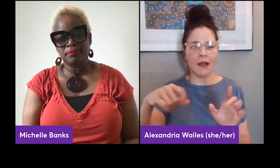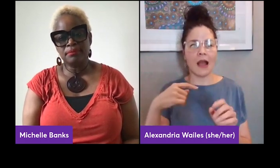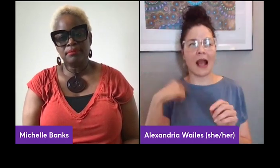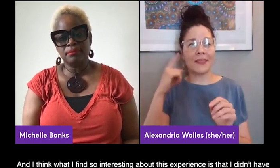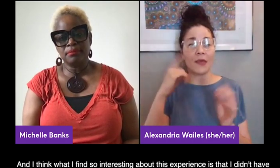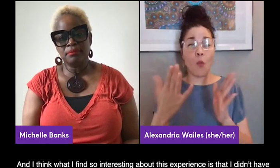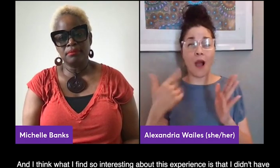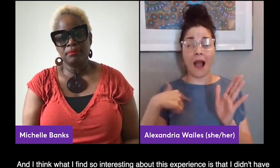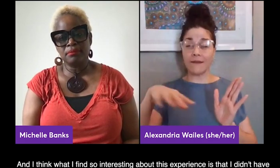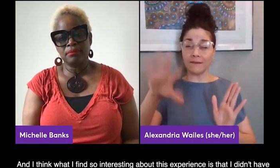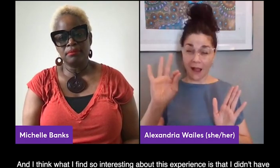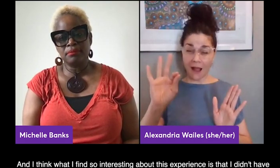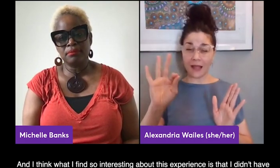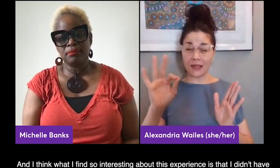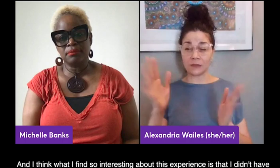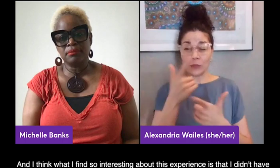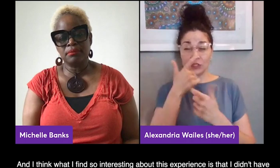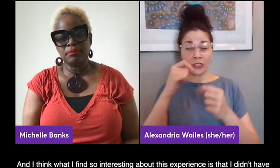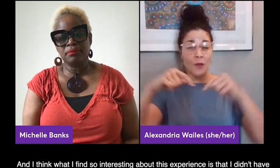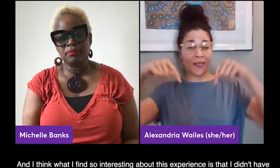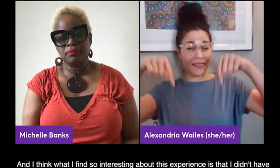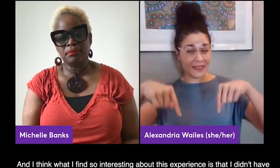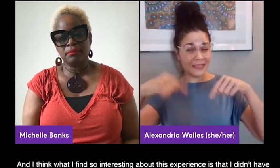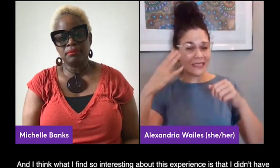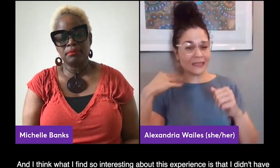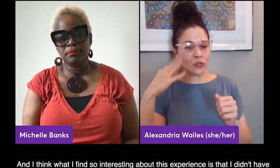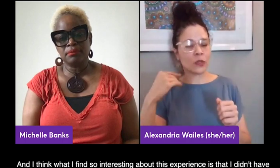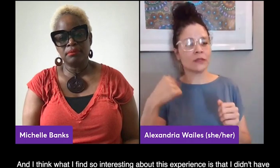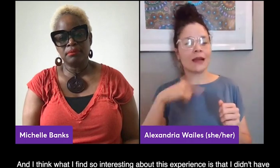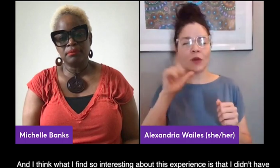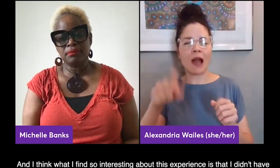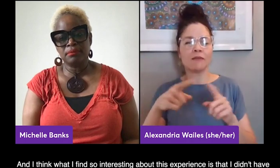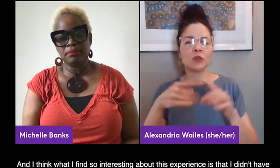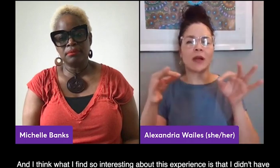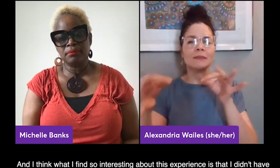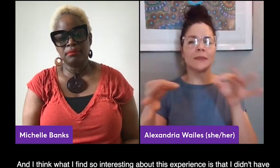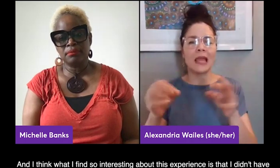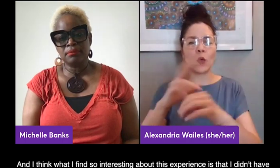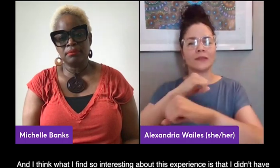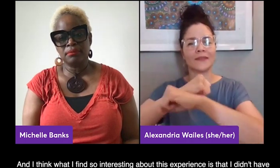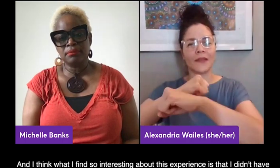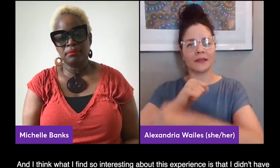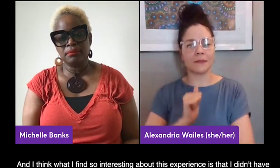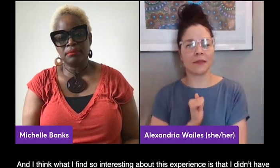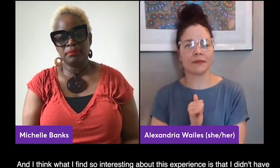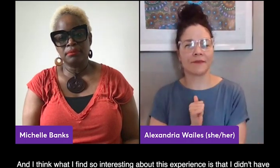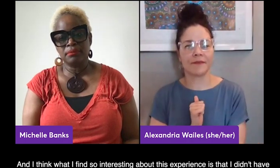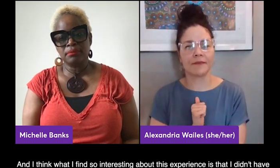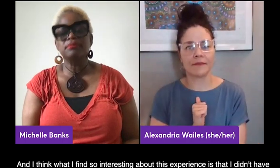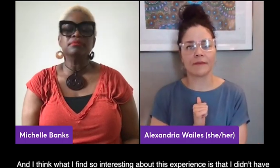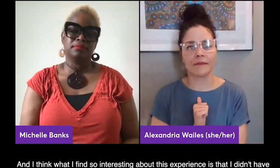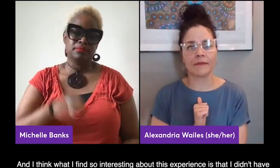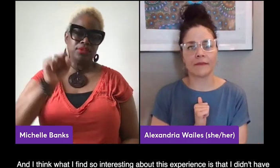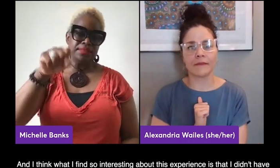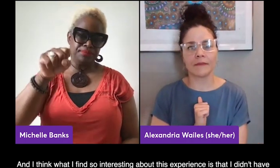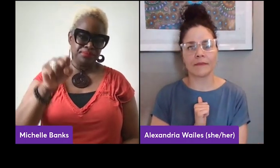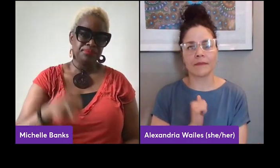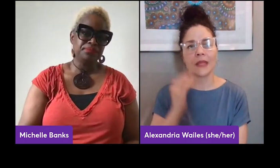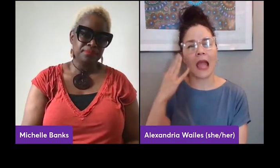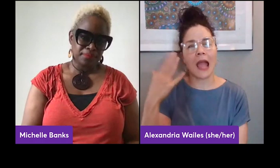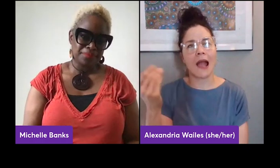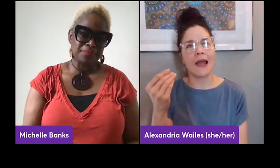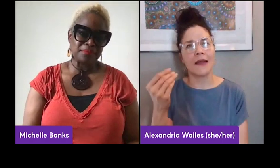And I think what I find so interesting about this experience is that I didn't have to explain or defend myself.